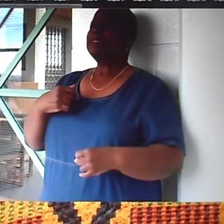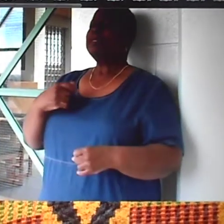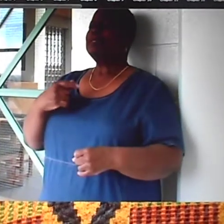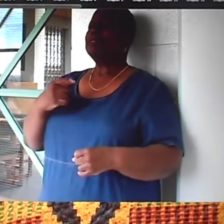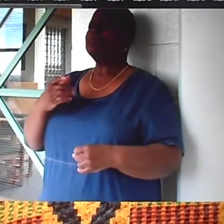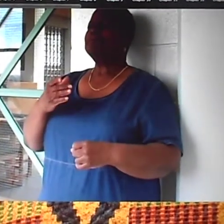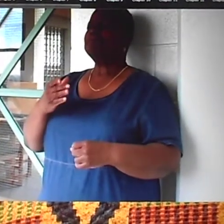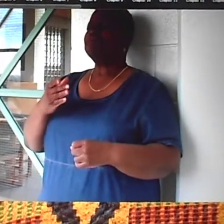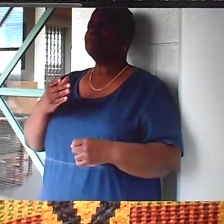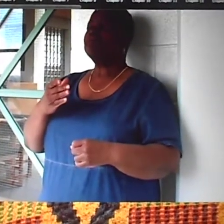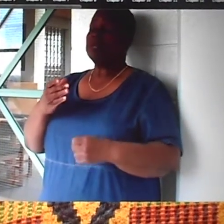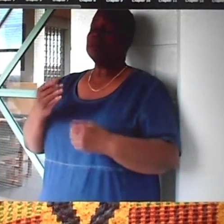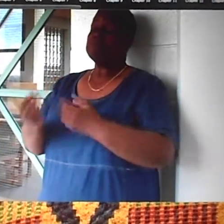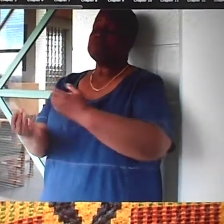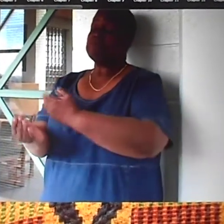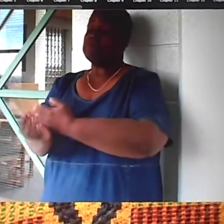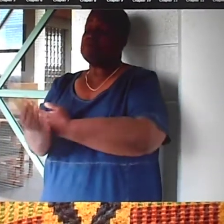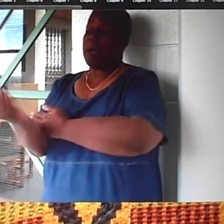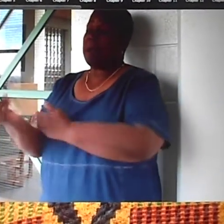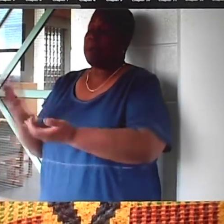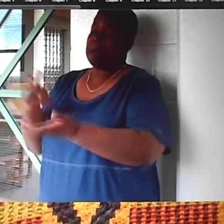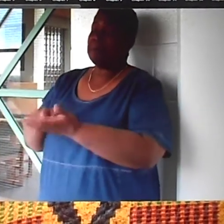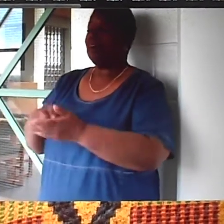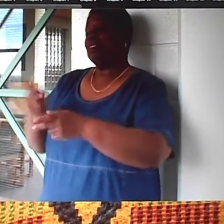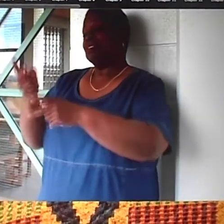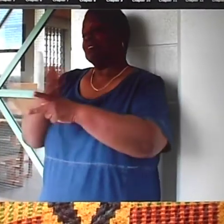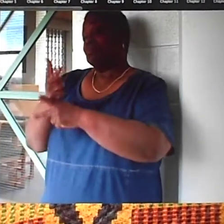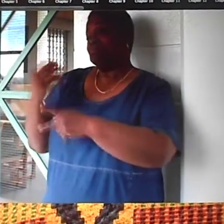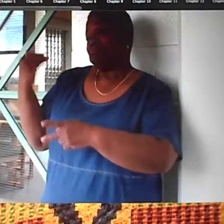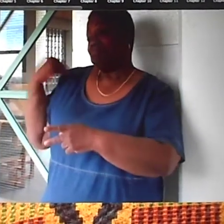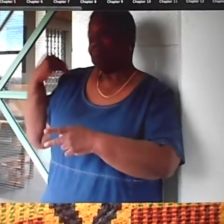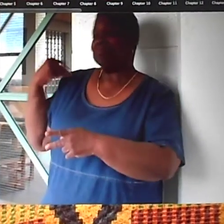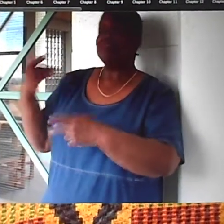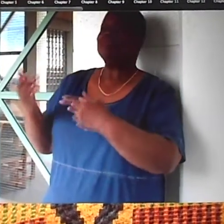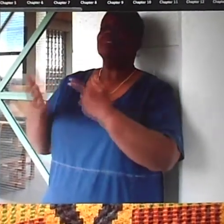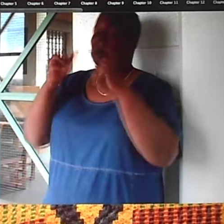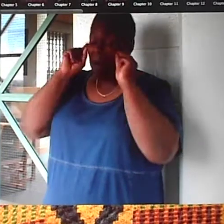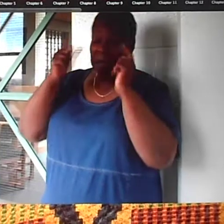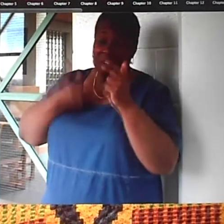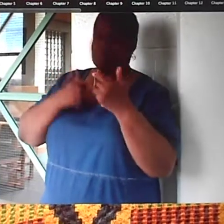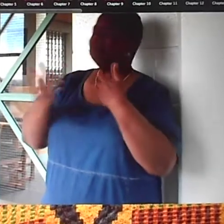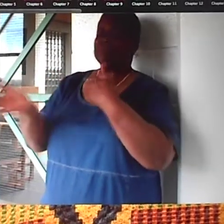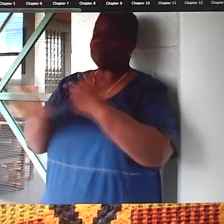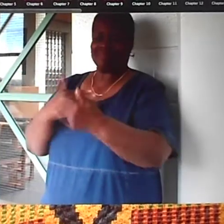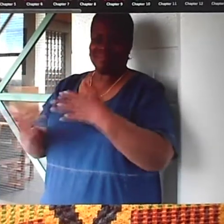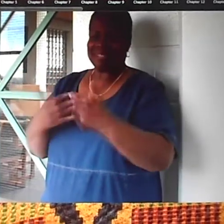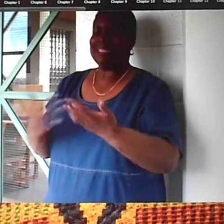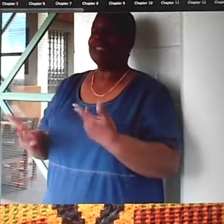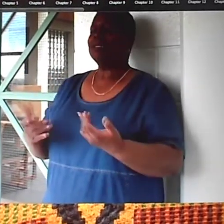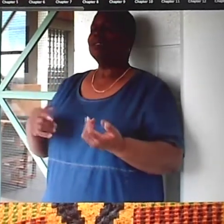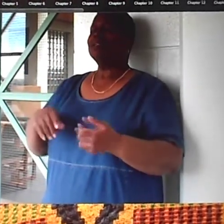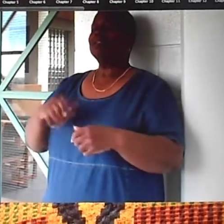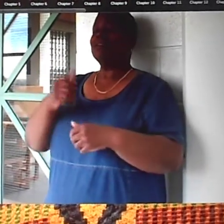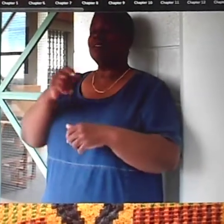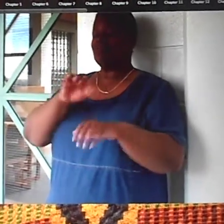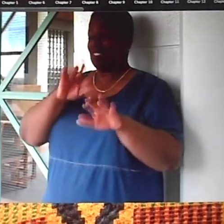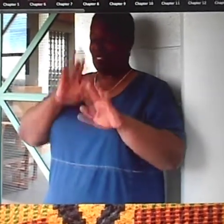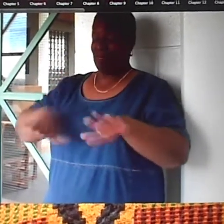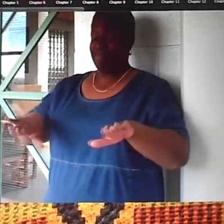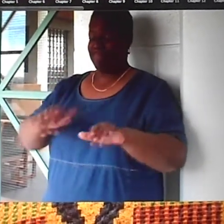remember when I was in the Deaf Institute, every morning you would wake up, whether someone wakes you up or you just get up,